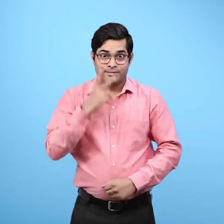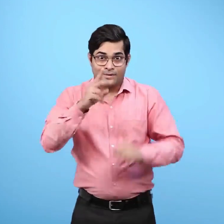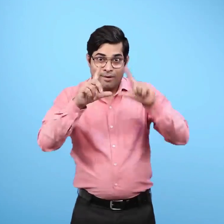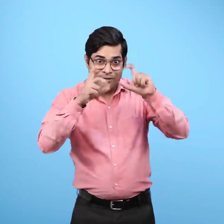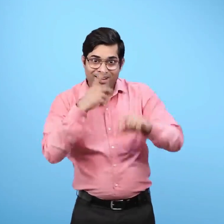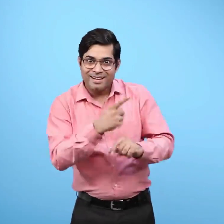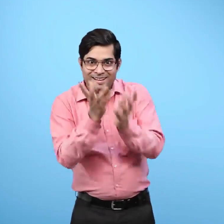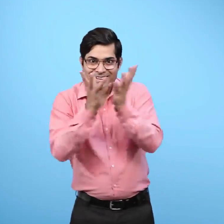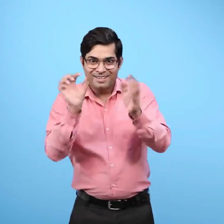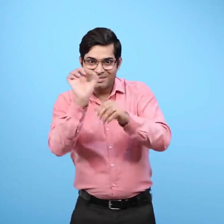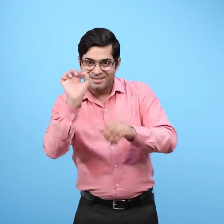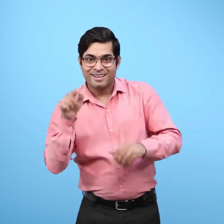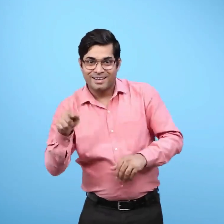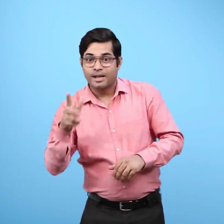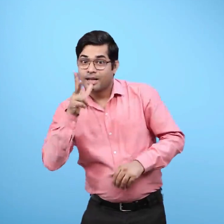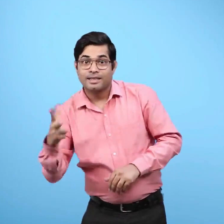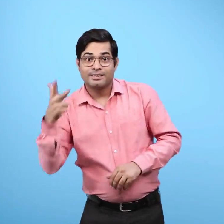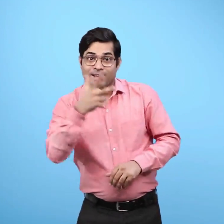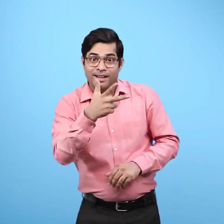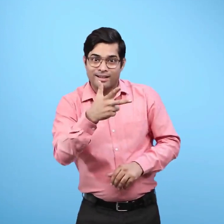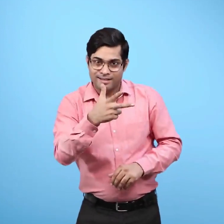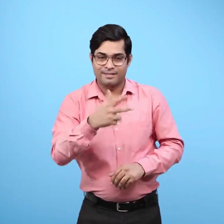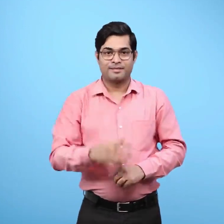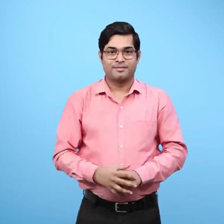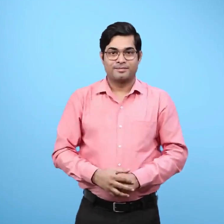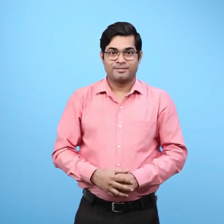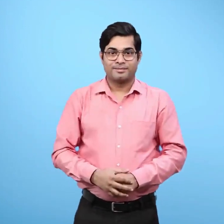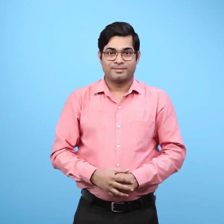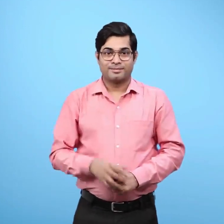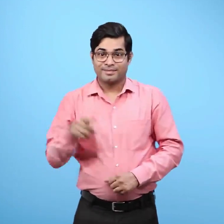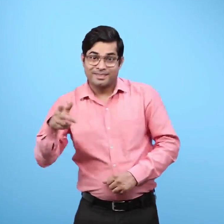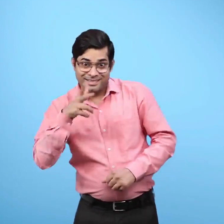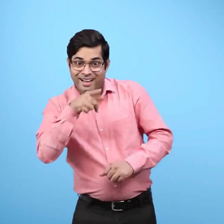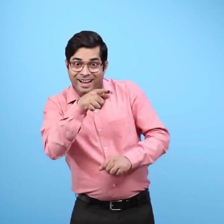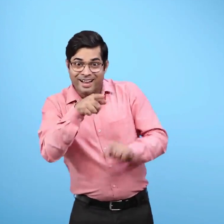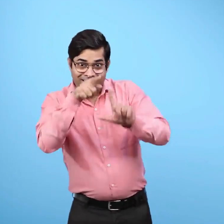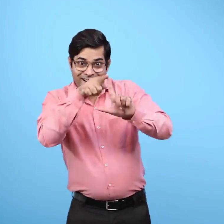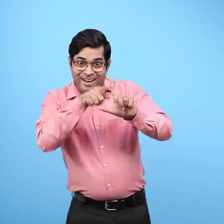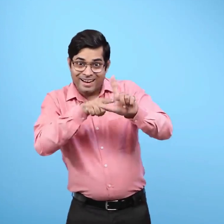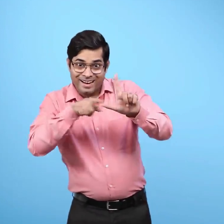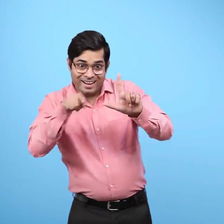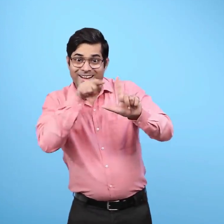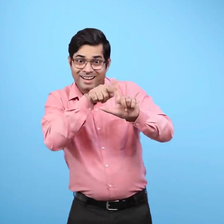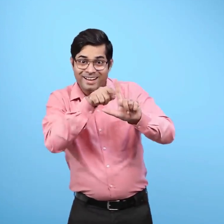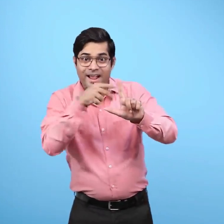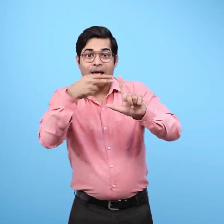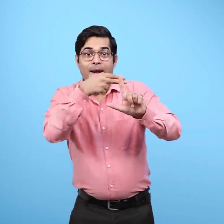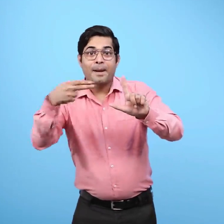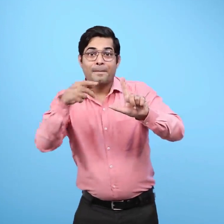We have a honey bee again in the picture replying her. This is a right angle. We write